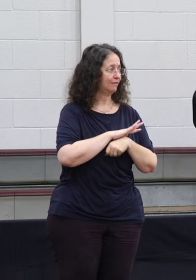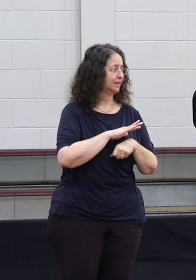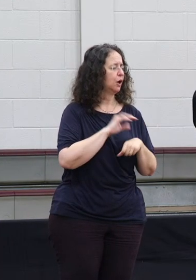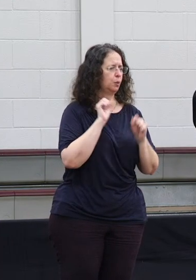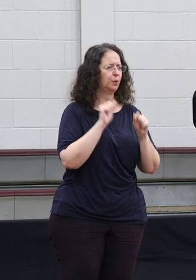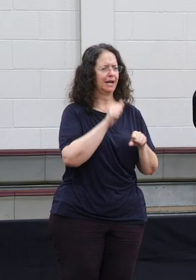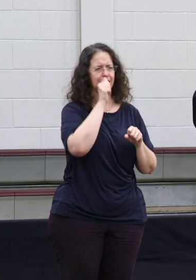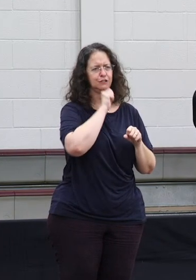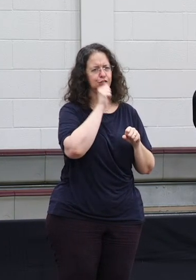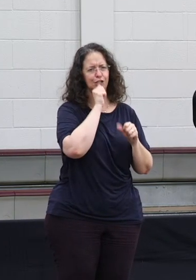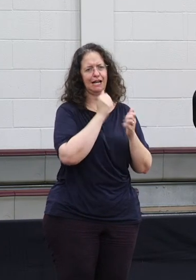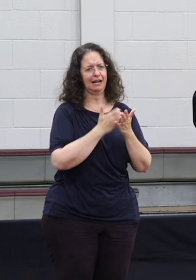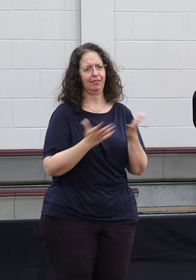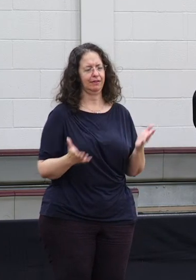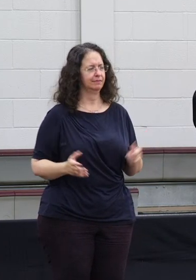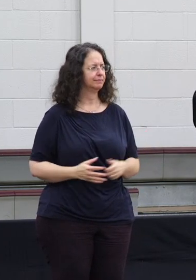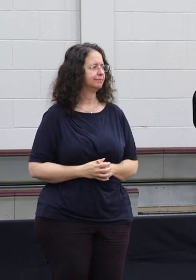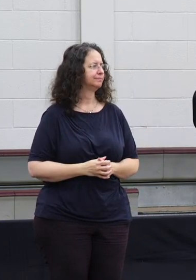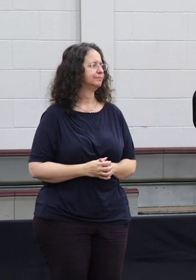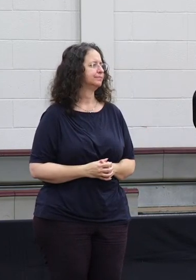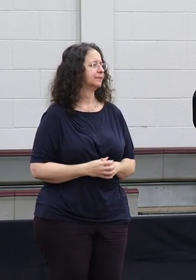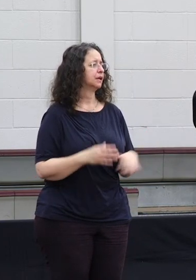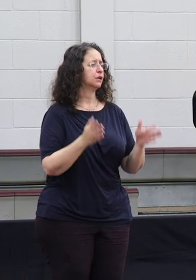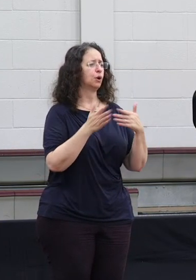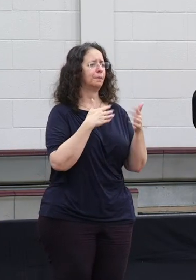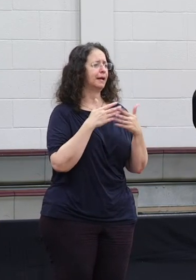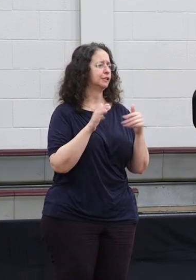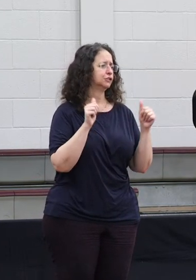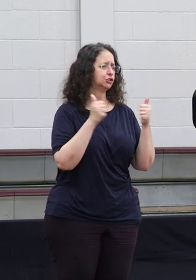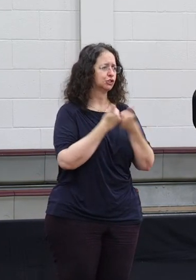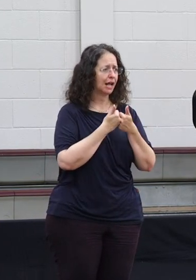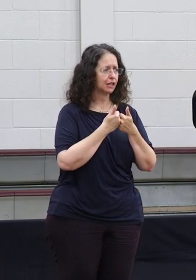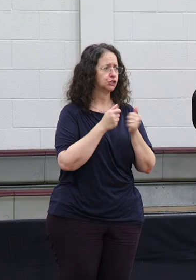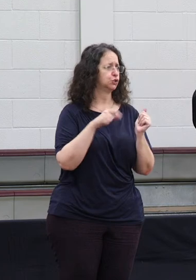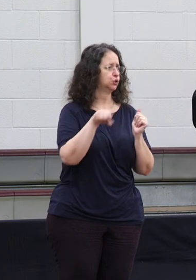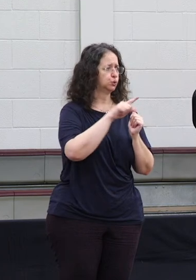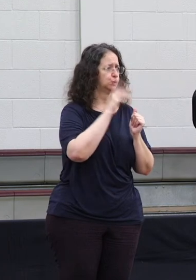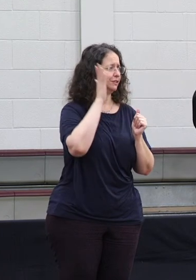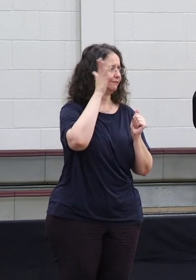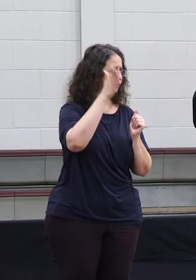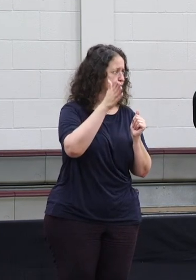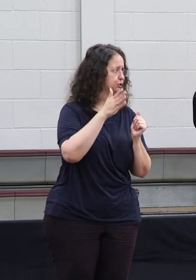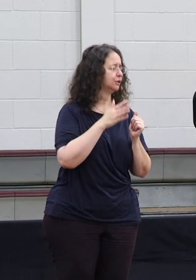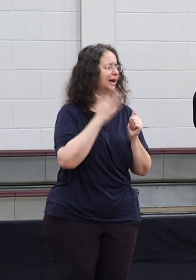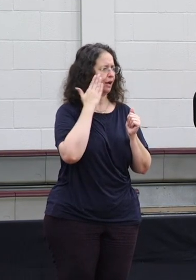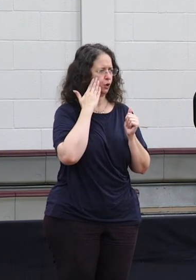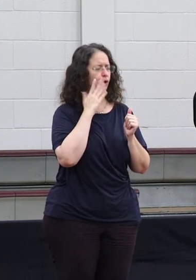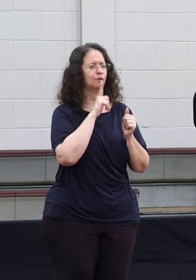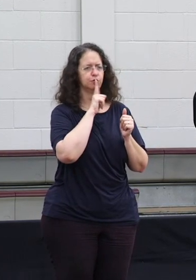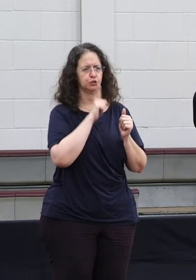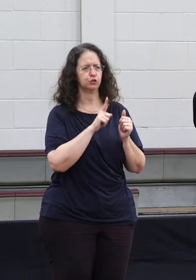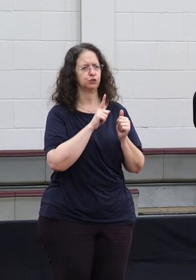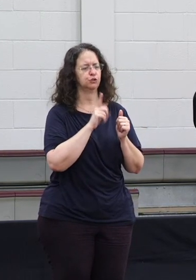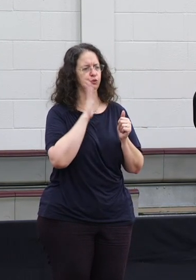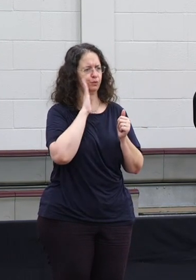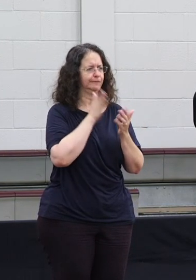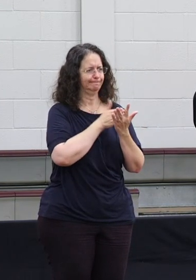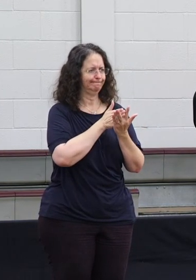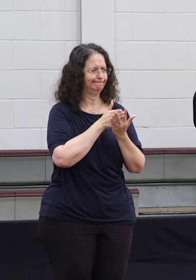anything that life throws at us. No matter what challenge any of you face in the future, I know for a fact that you'll get through